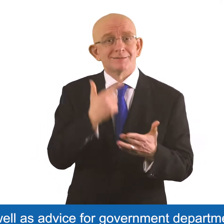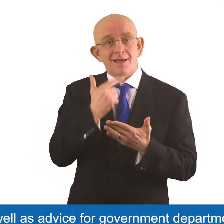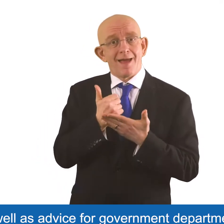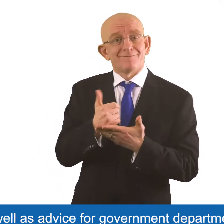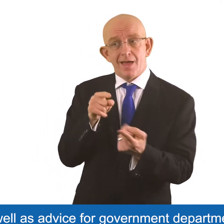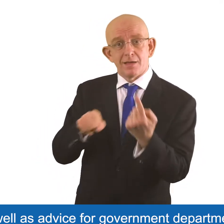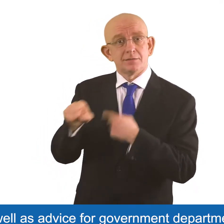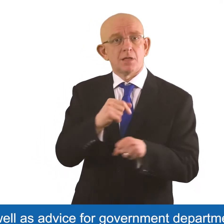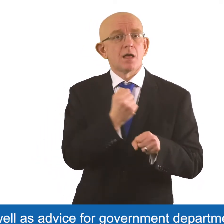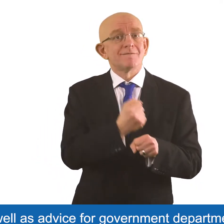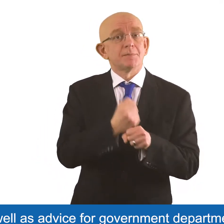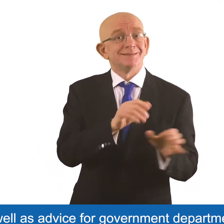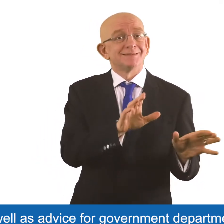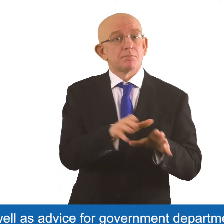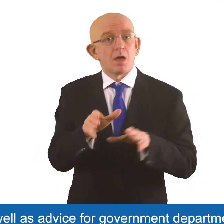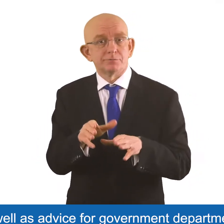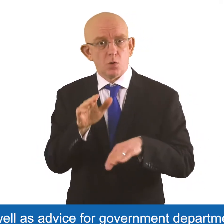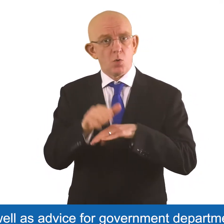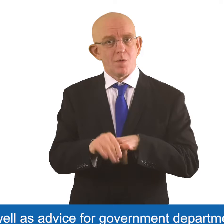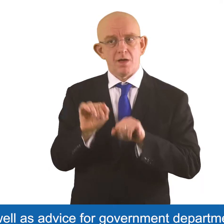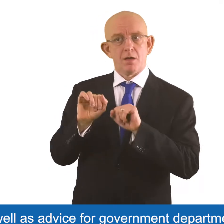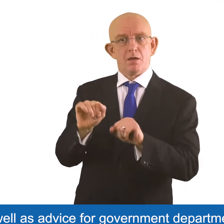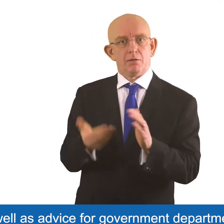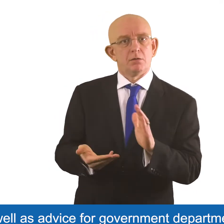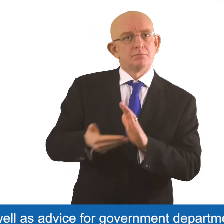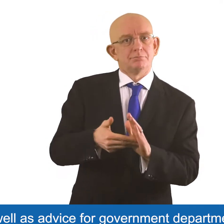as well as advice for government departments about the new reporting duty.